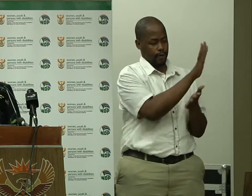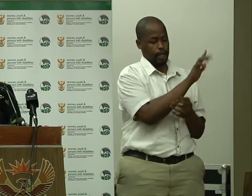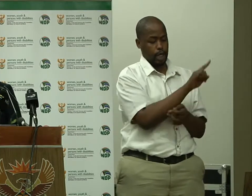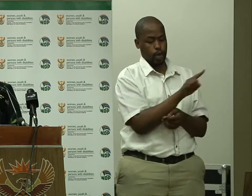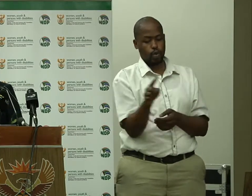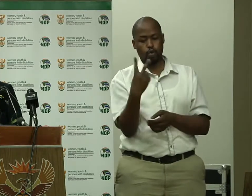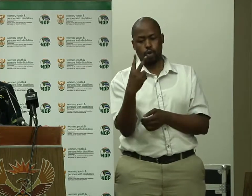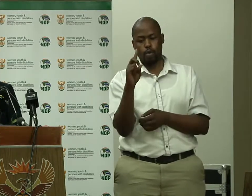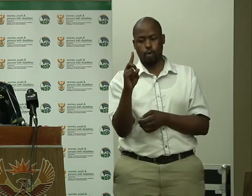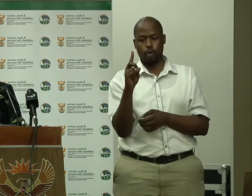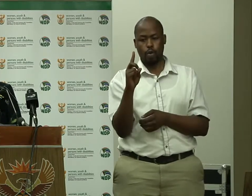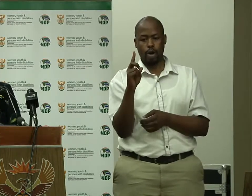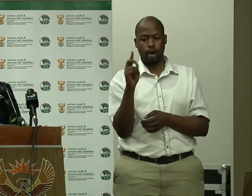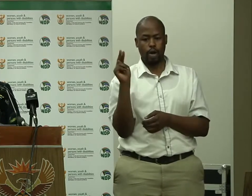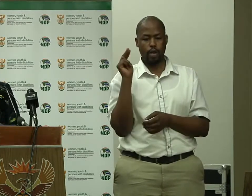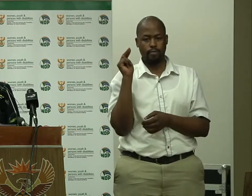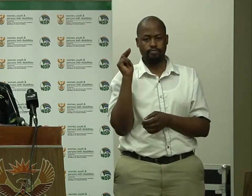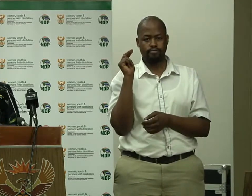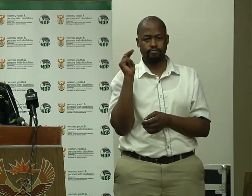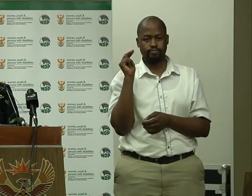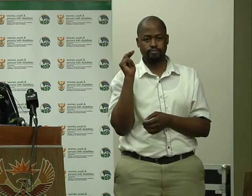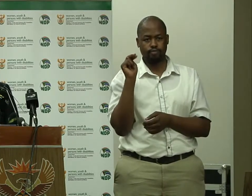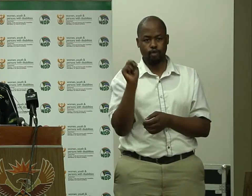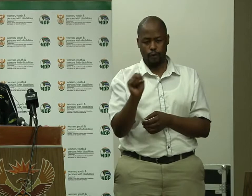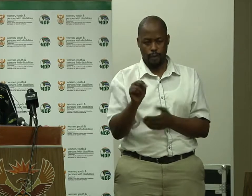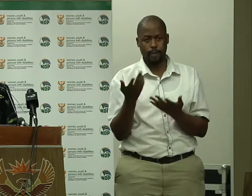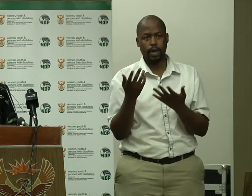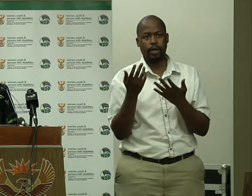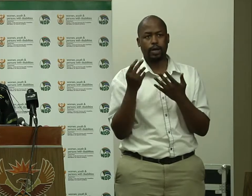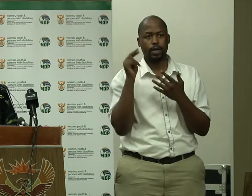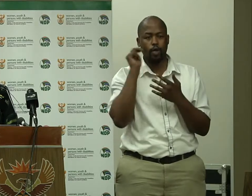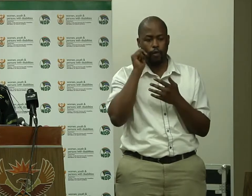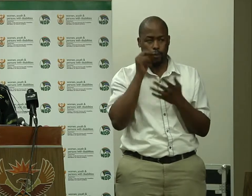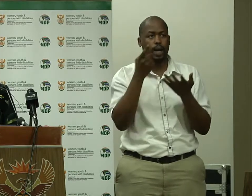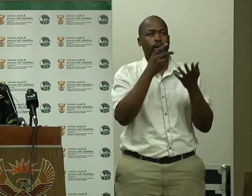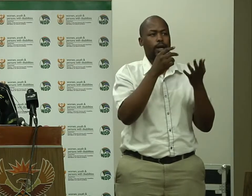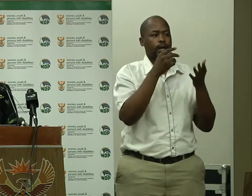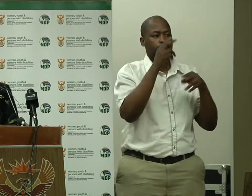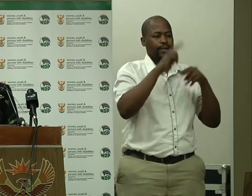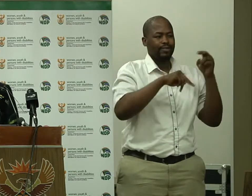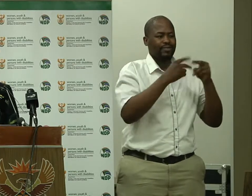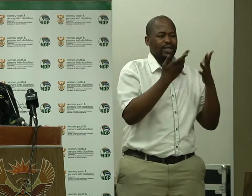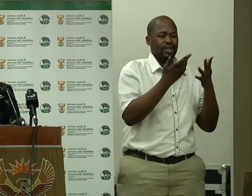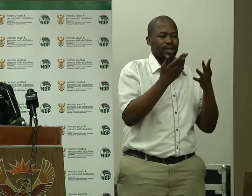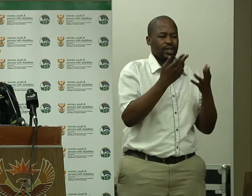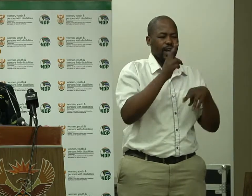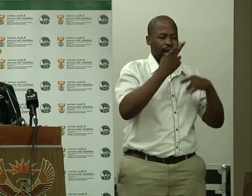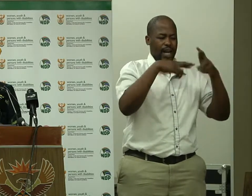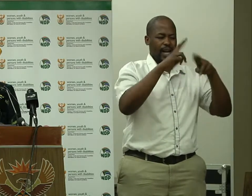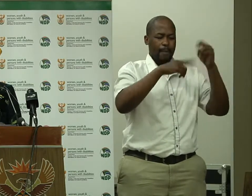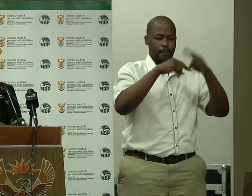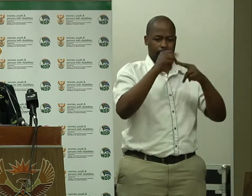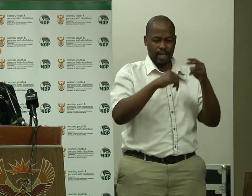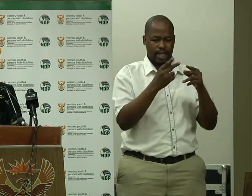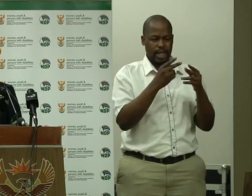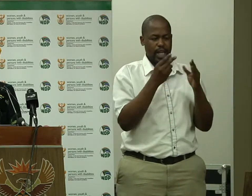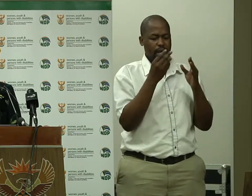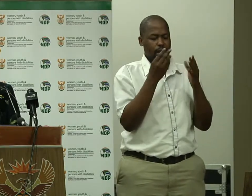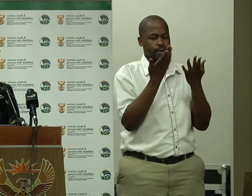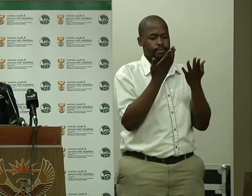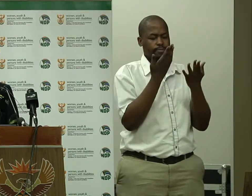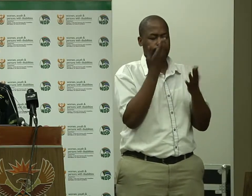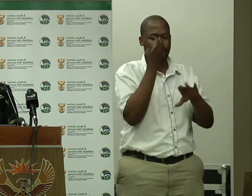21 November, we'll be looking at sub-theme, rebuilding an economy accessible to